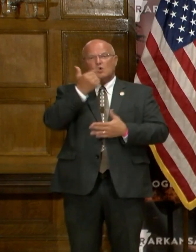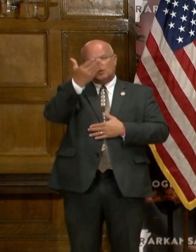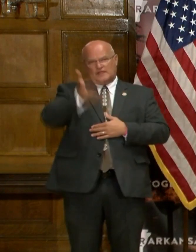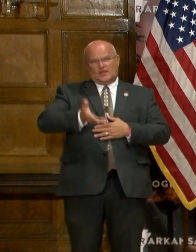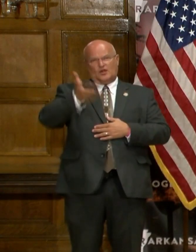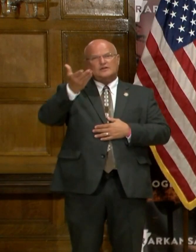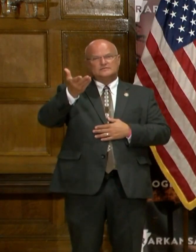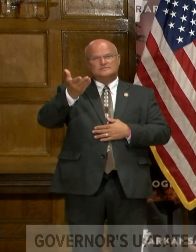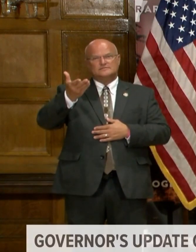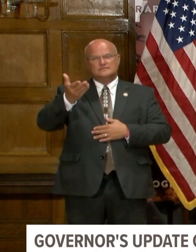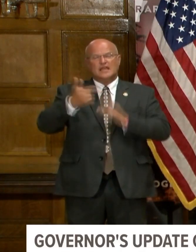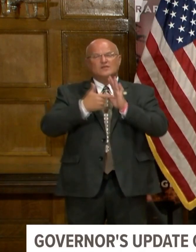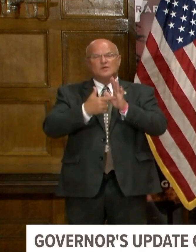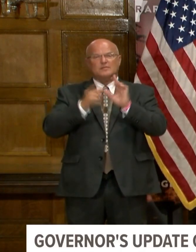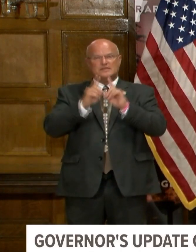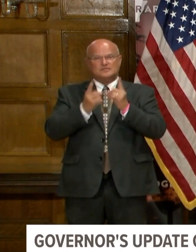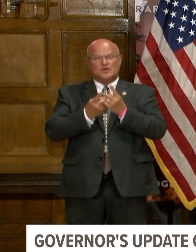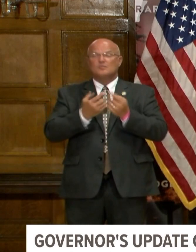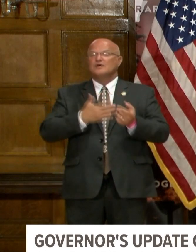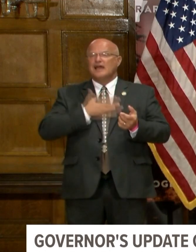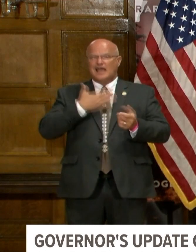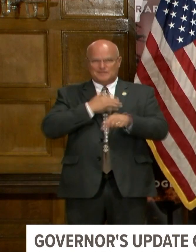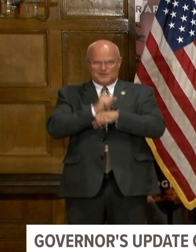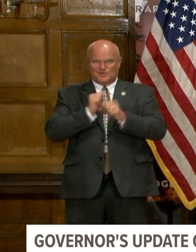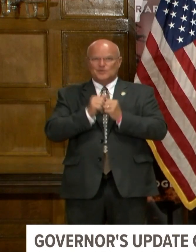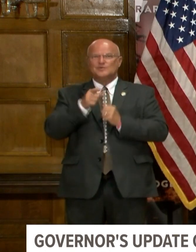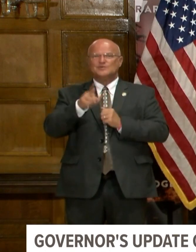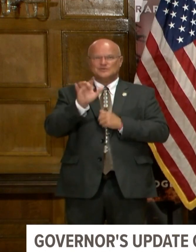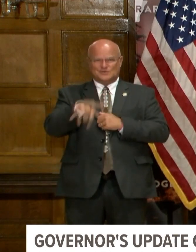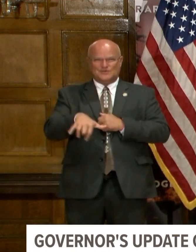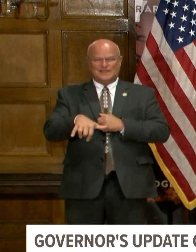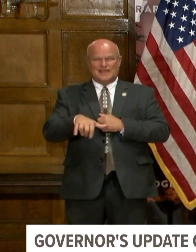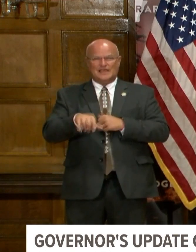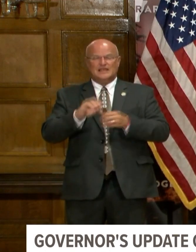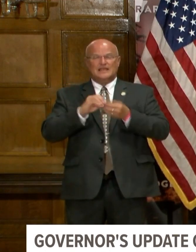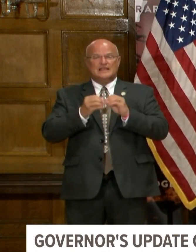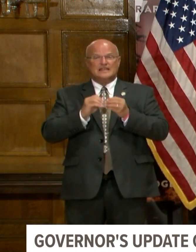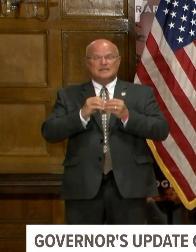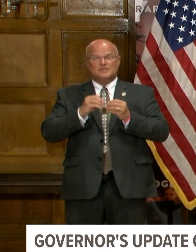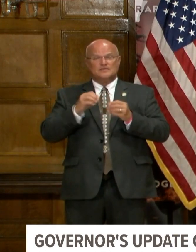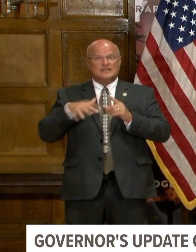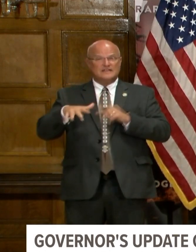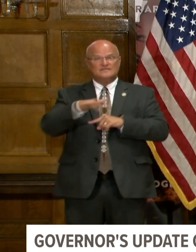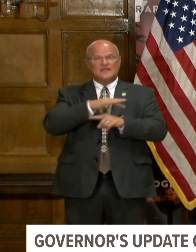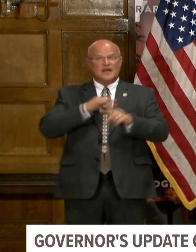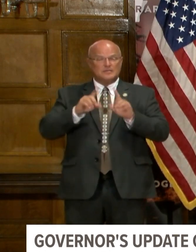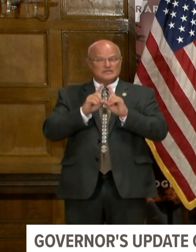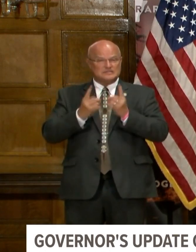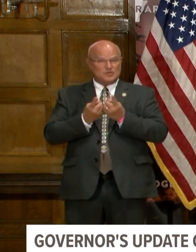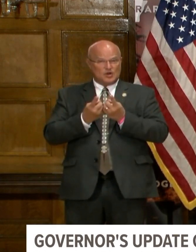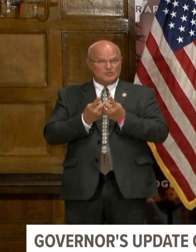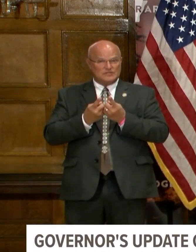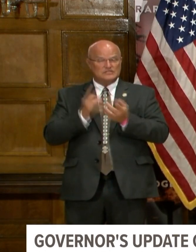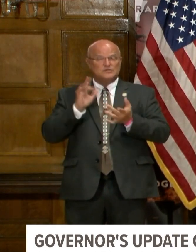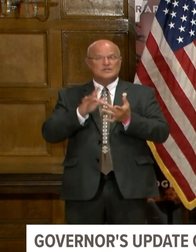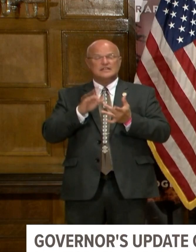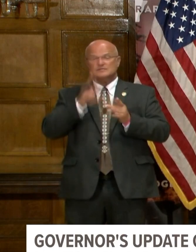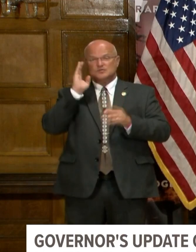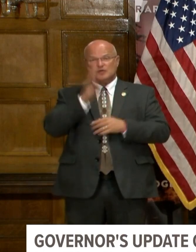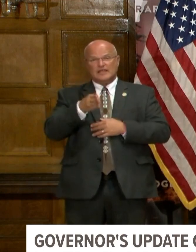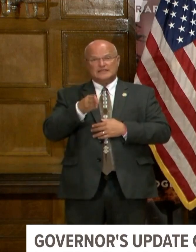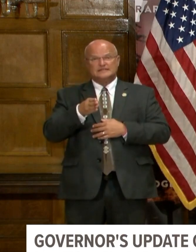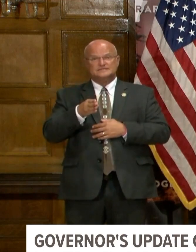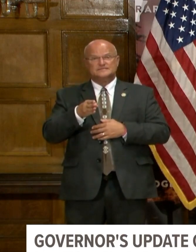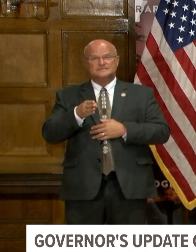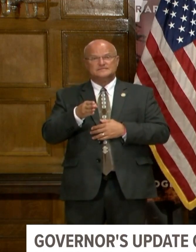who they say they are and represent the department. We'll be happy to work with you to do that. The number for the environmental department to reach them